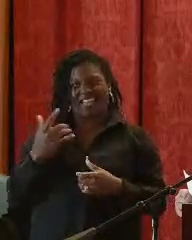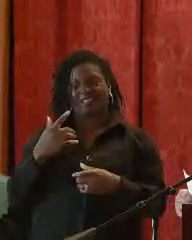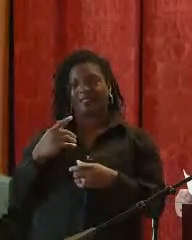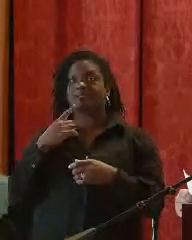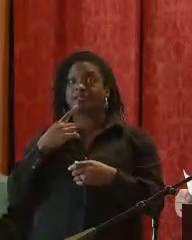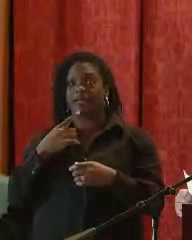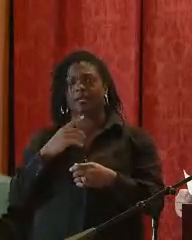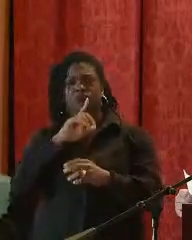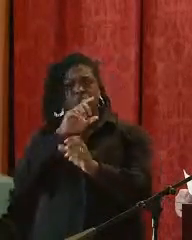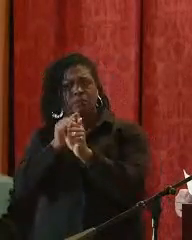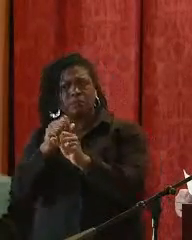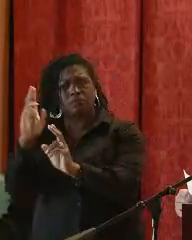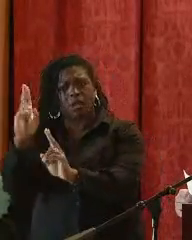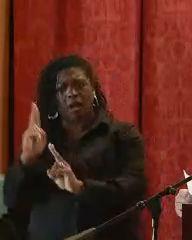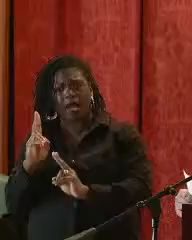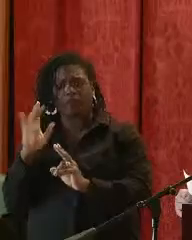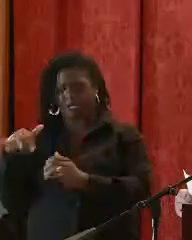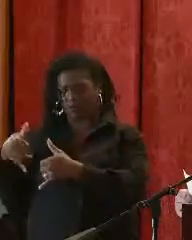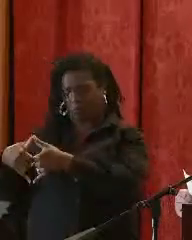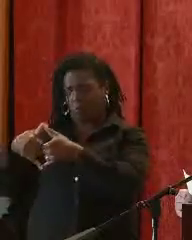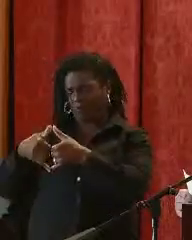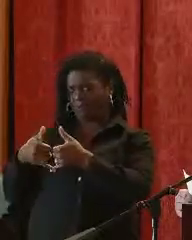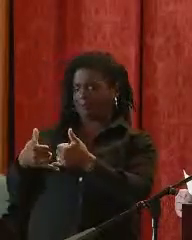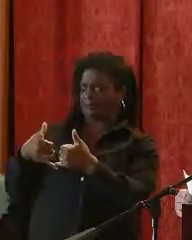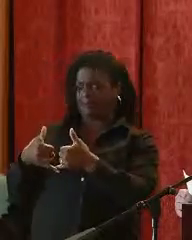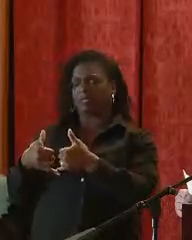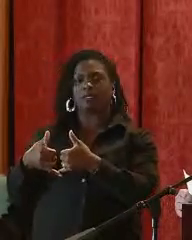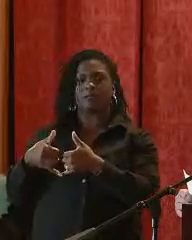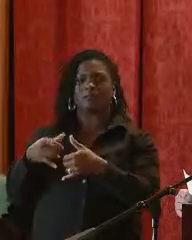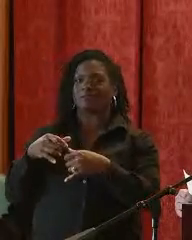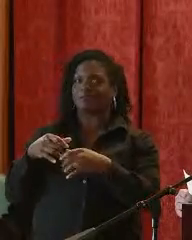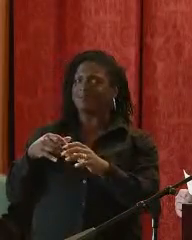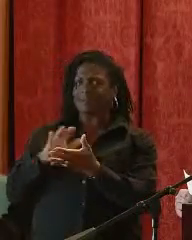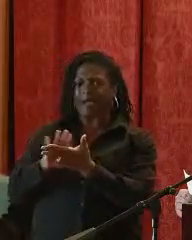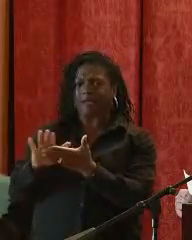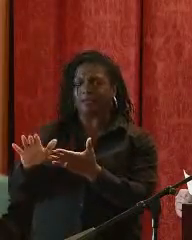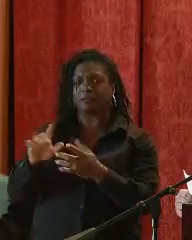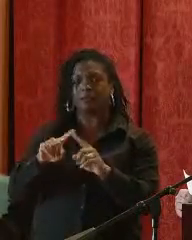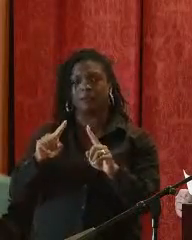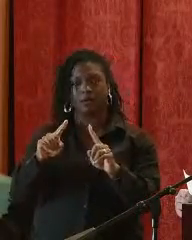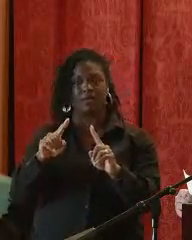it is an honor, the true pot of gold at the end of our rainbow,